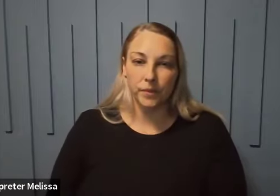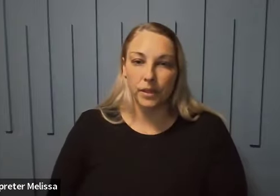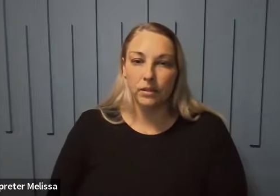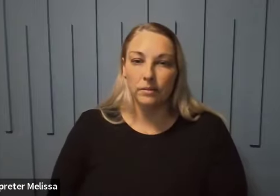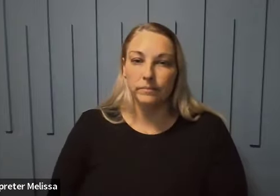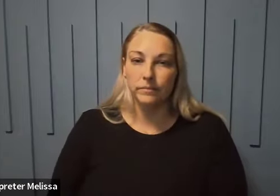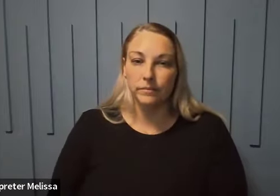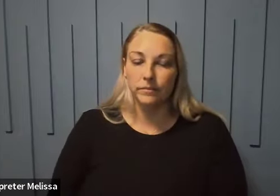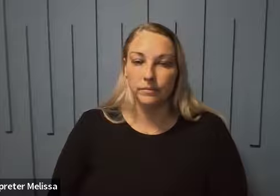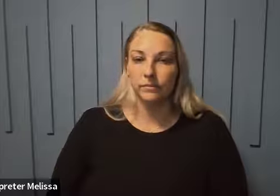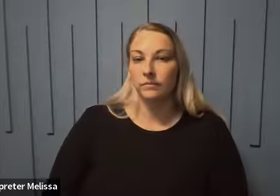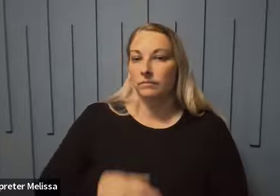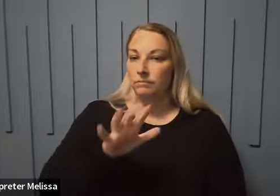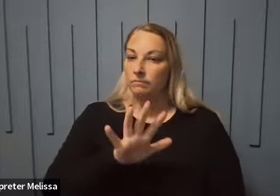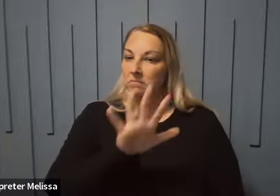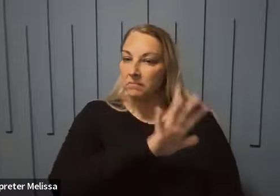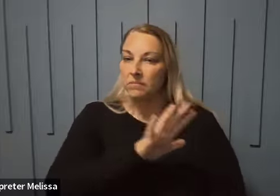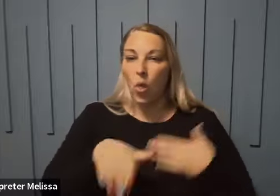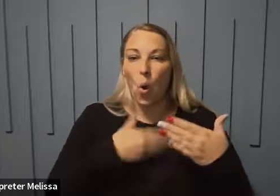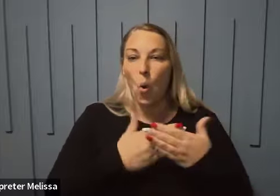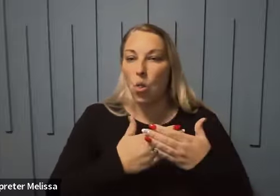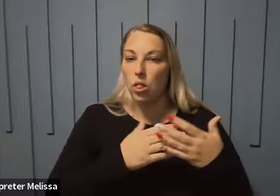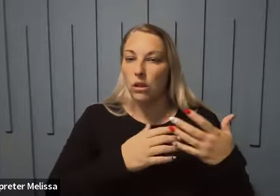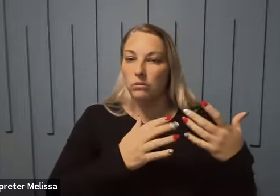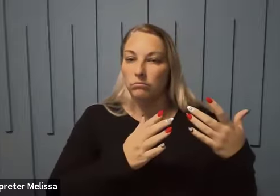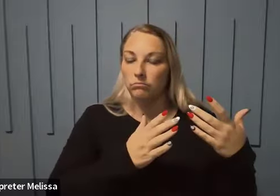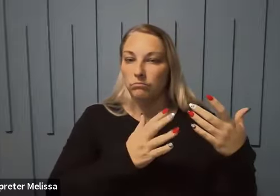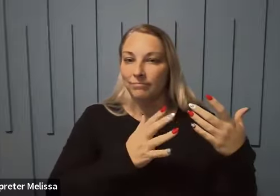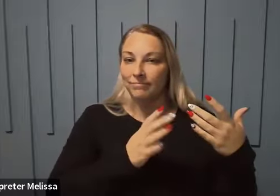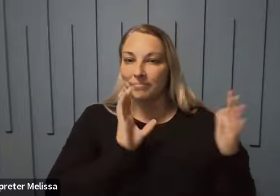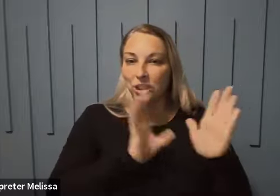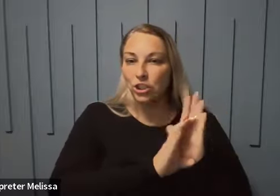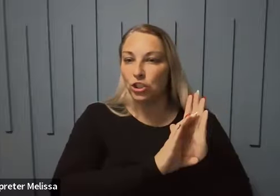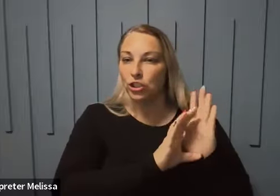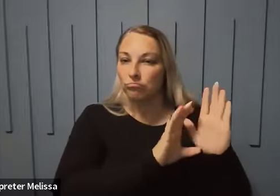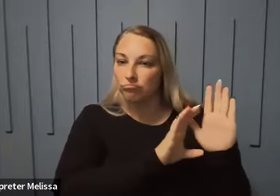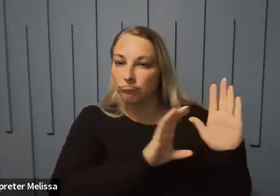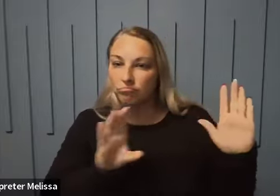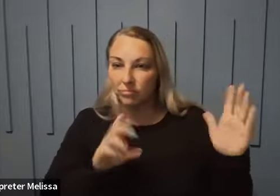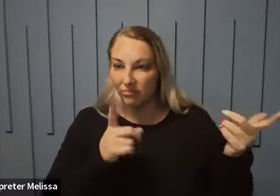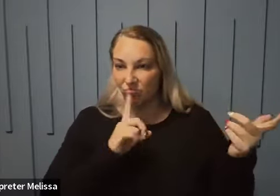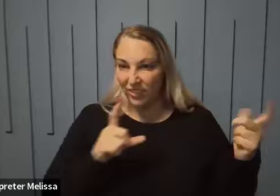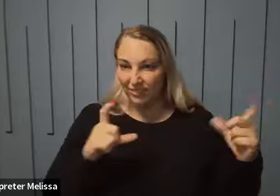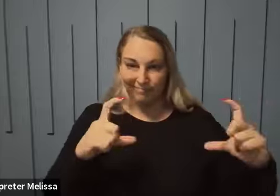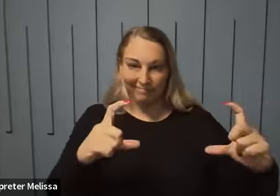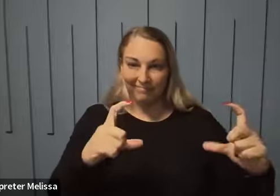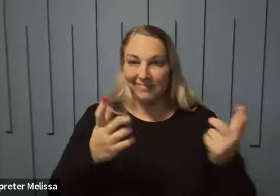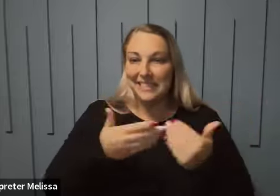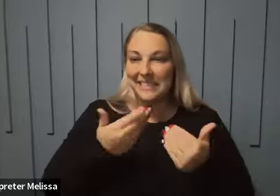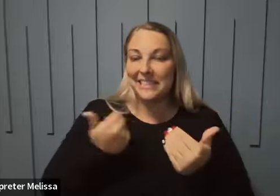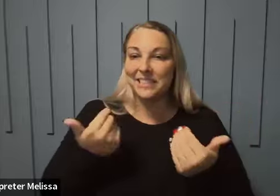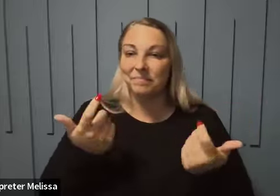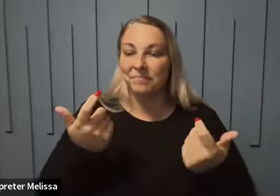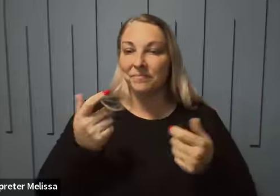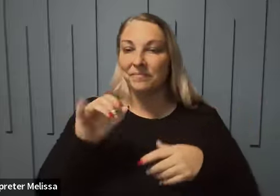This is the whole chart. Here, it fits on like it can fit it on a little index